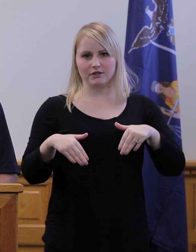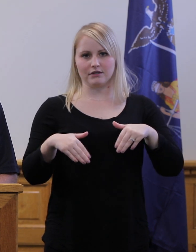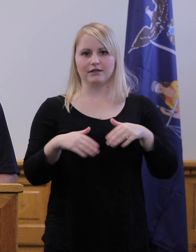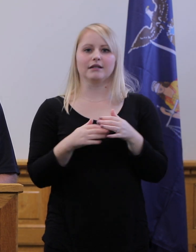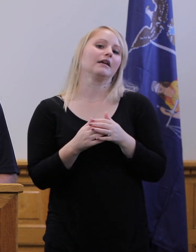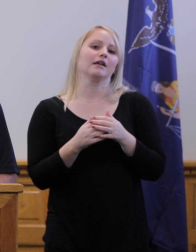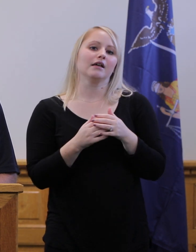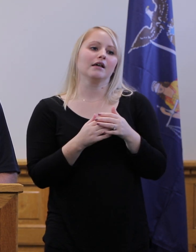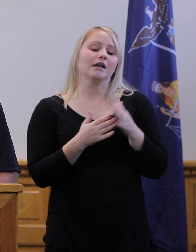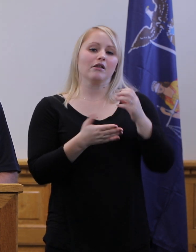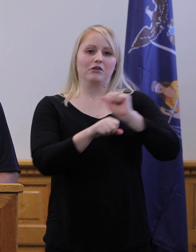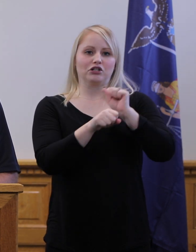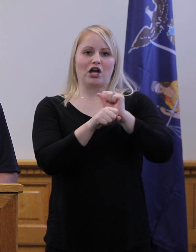spent.